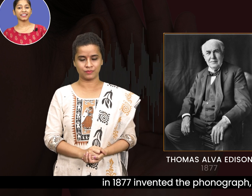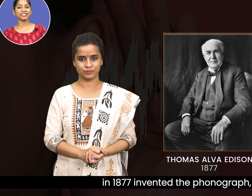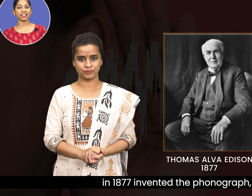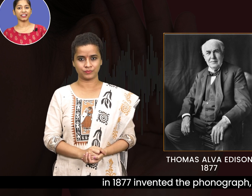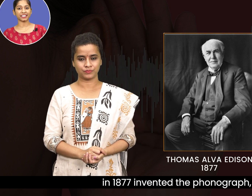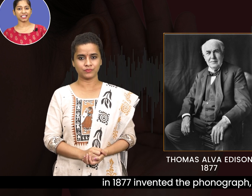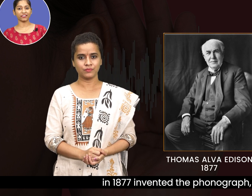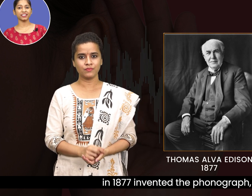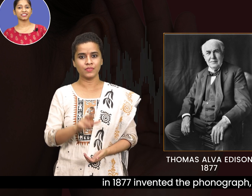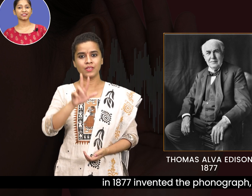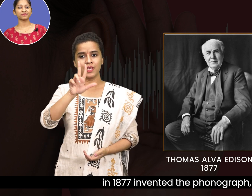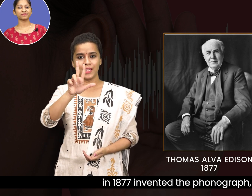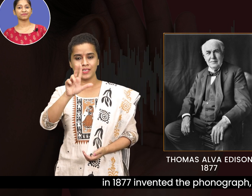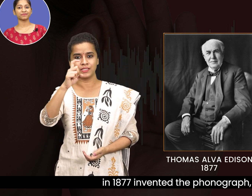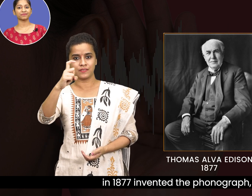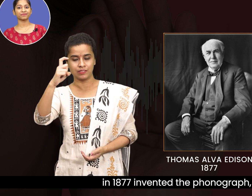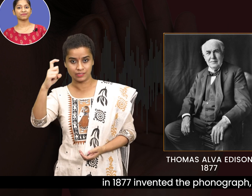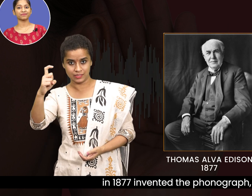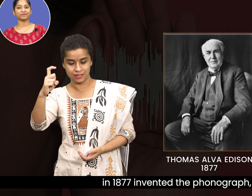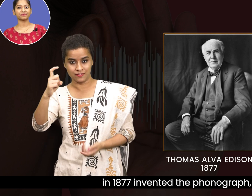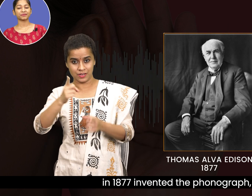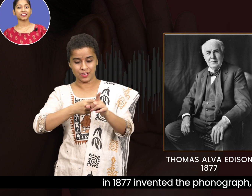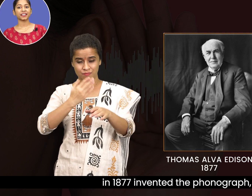in 1877